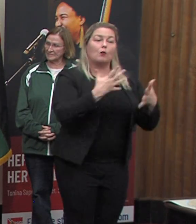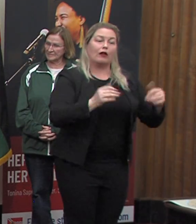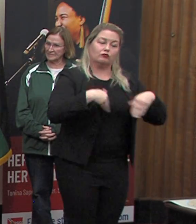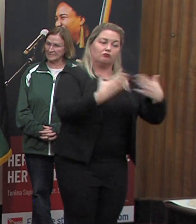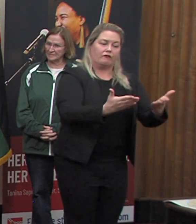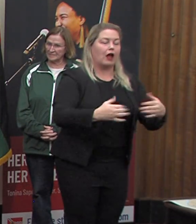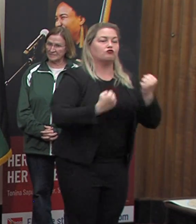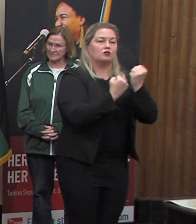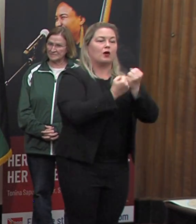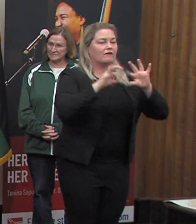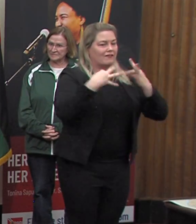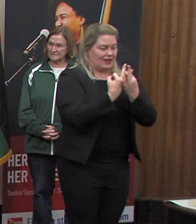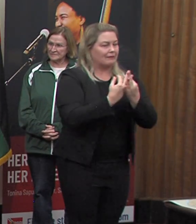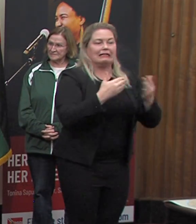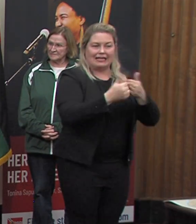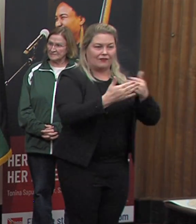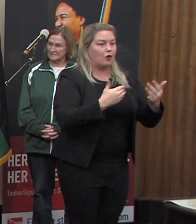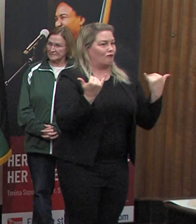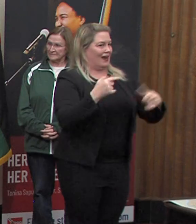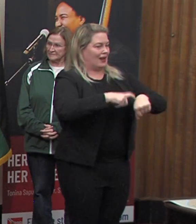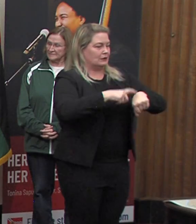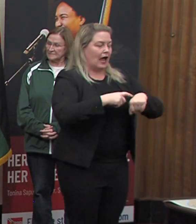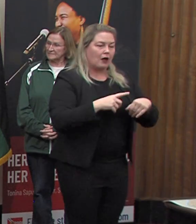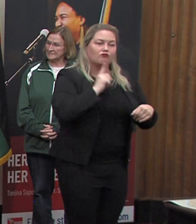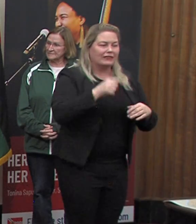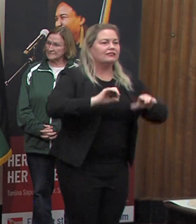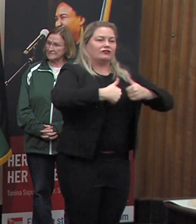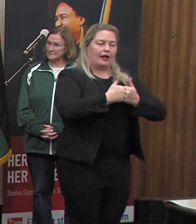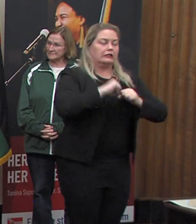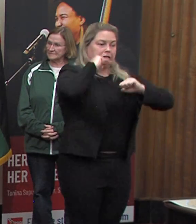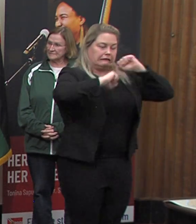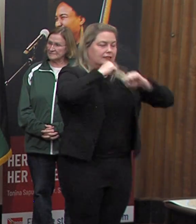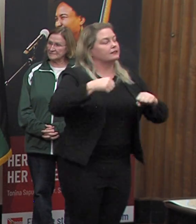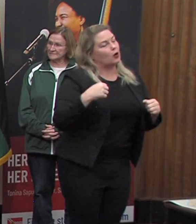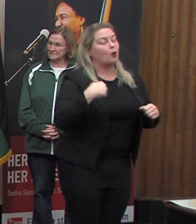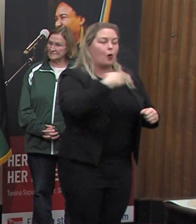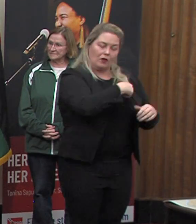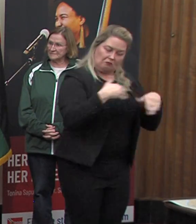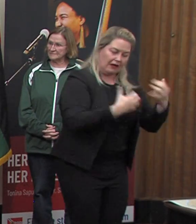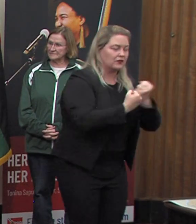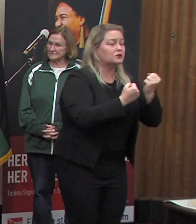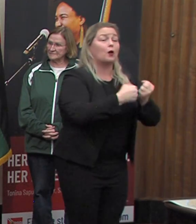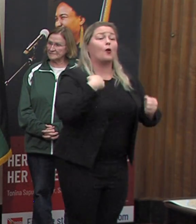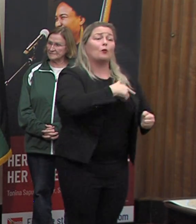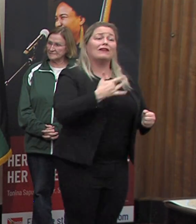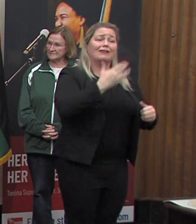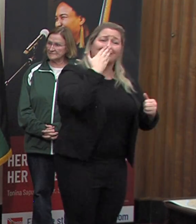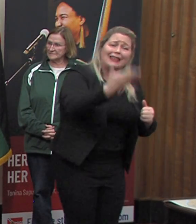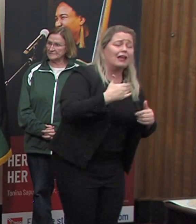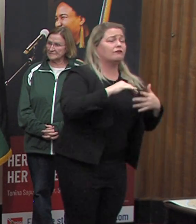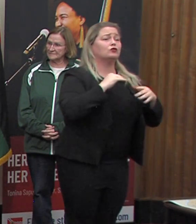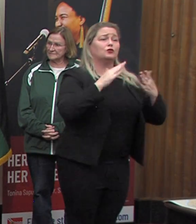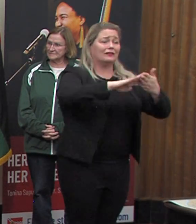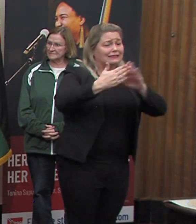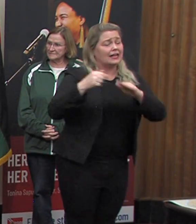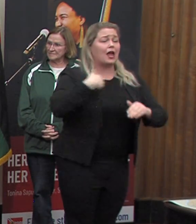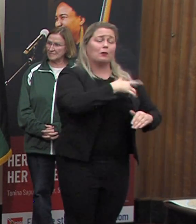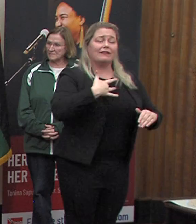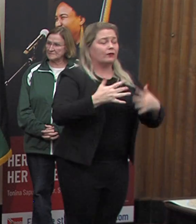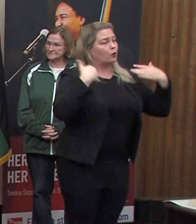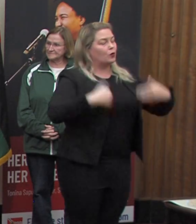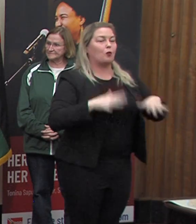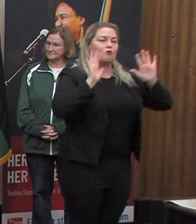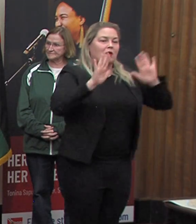this challenging time. So we're thankful to the city. We're thankful for the collaboration. I think it's a cooperative effort